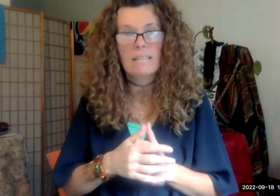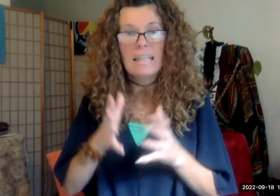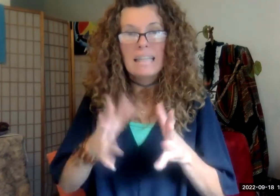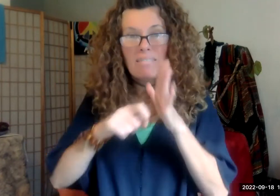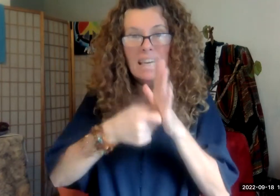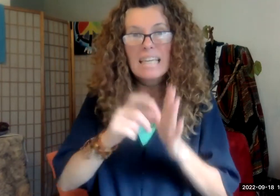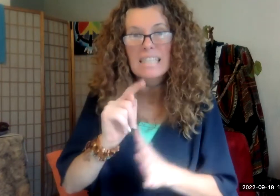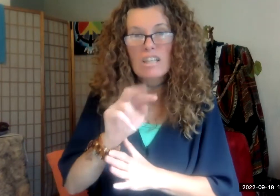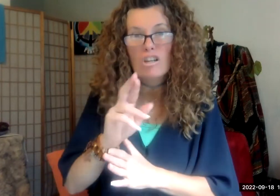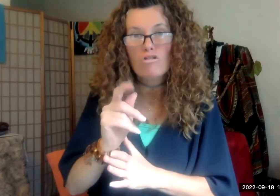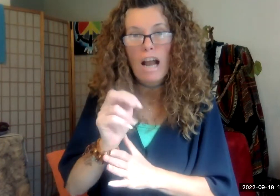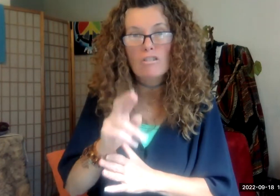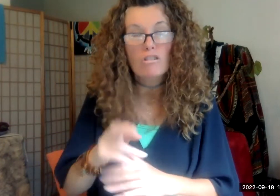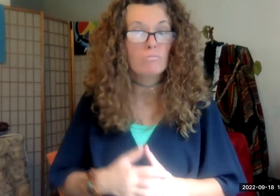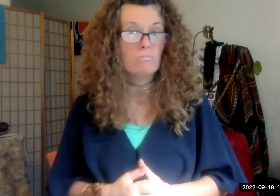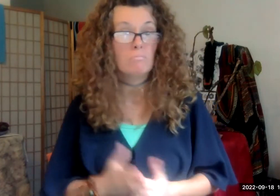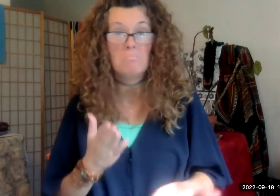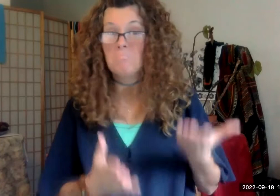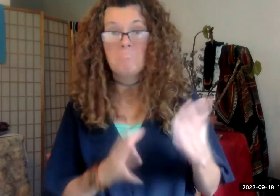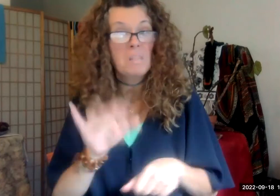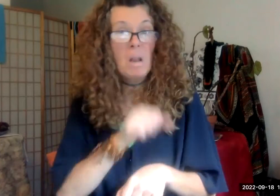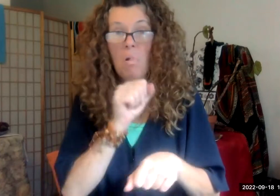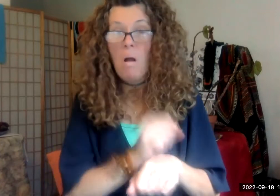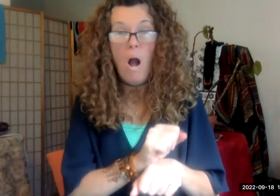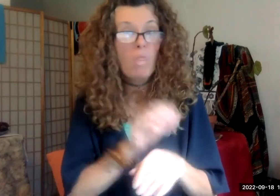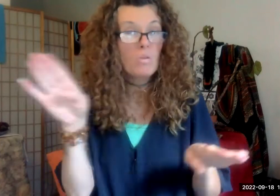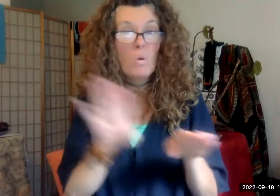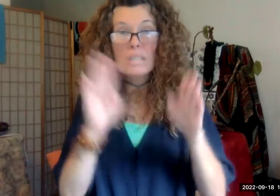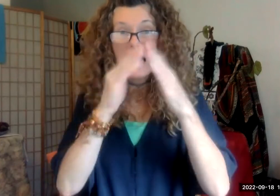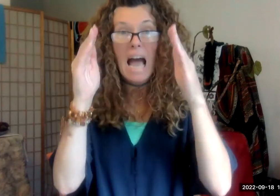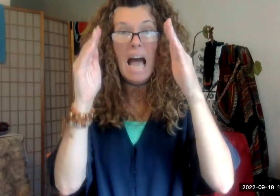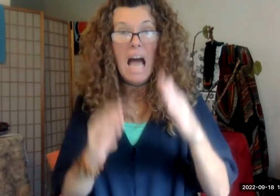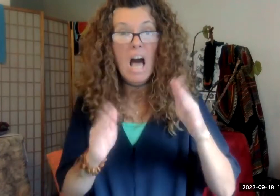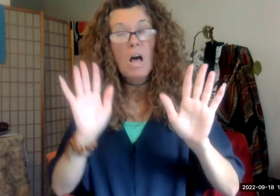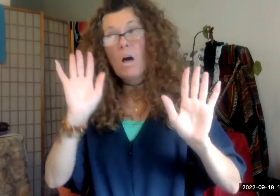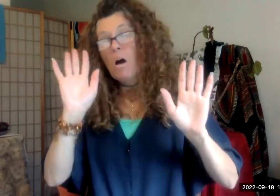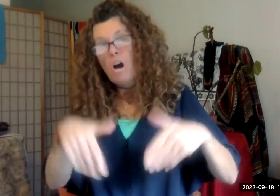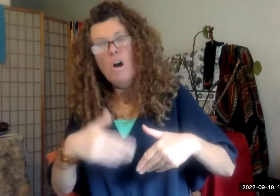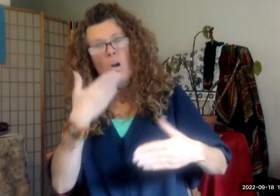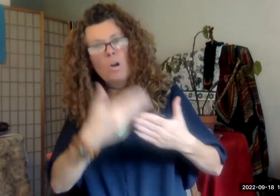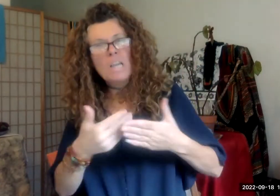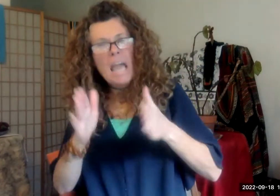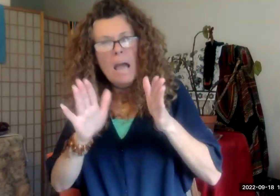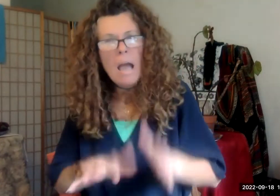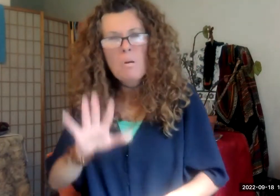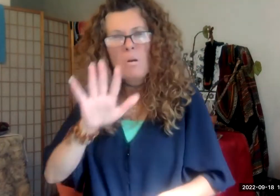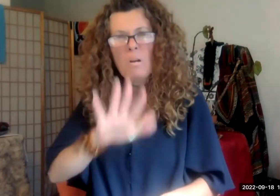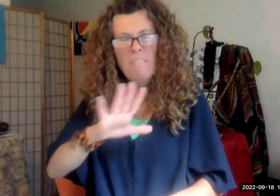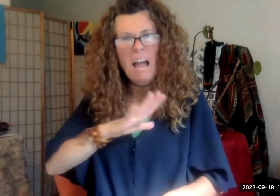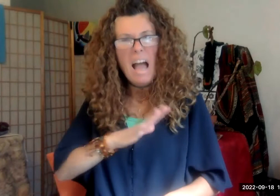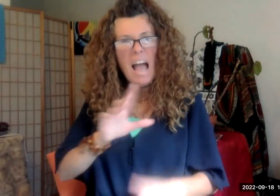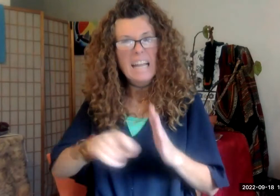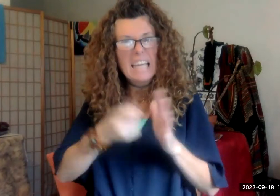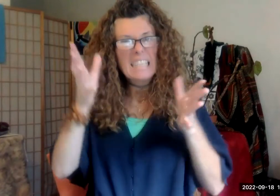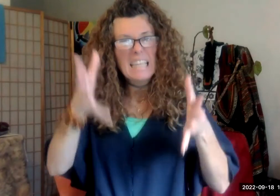that. Or they might not even lock the doors of their house because, hey, it's never been a problem before. This is a good neighborhood. You